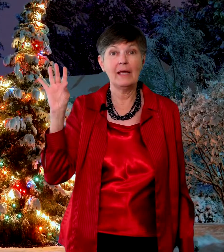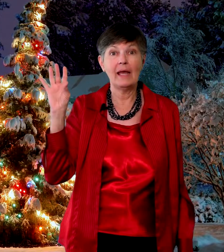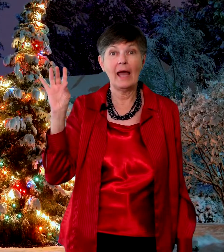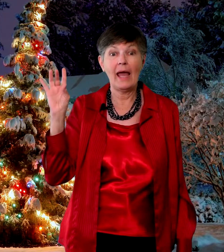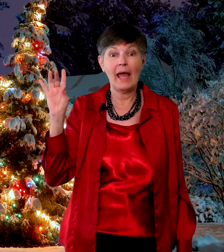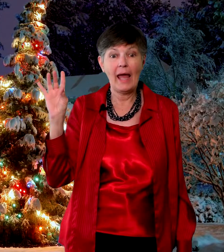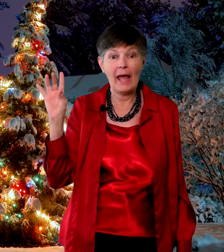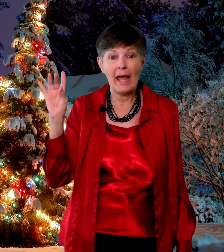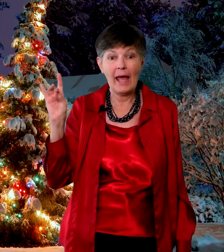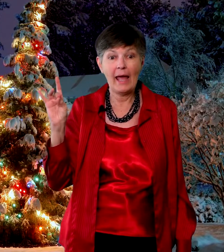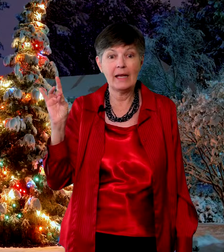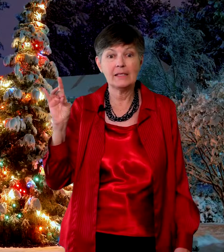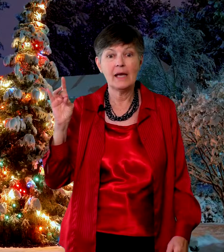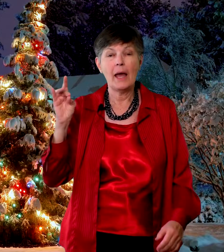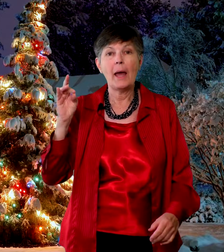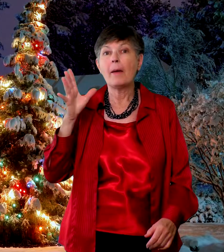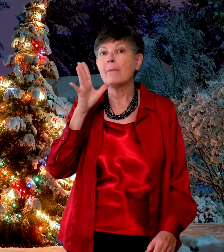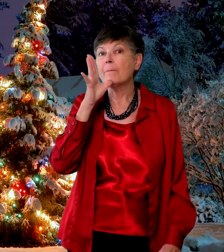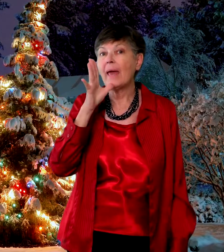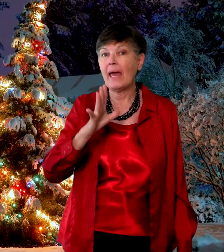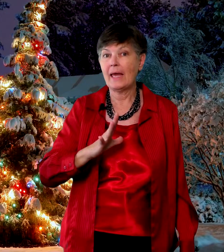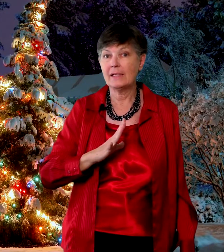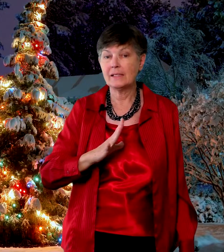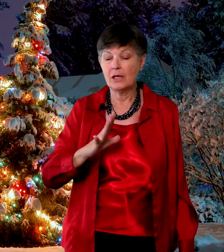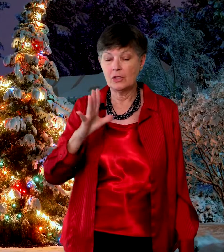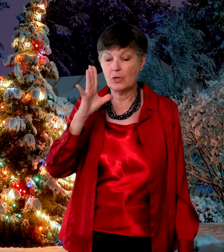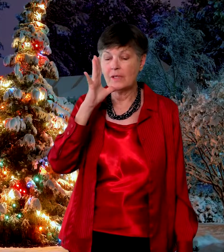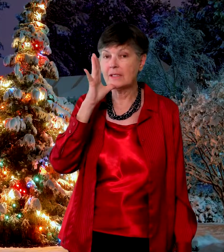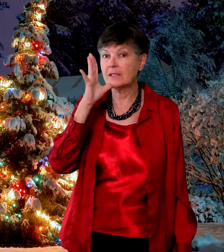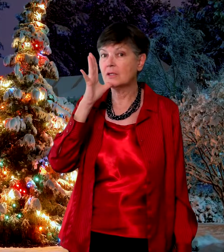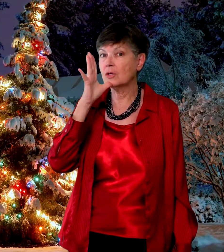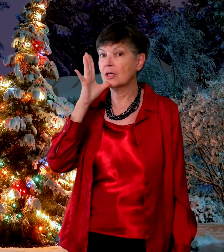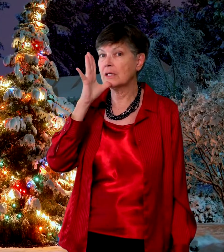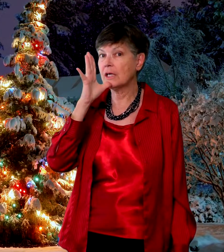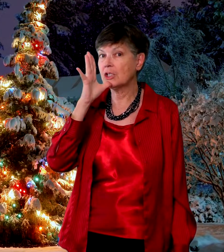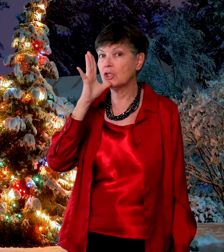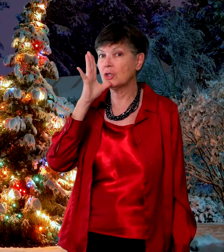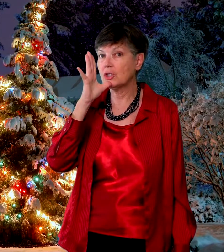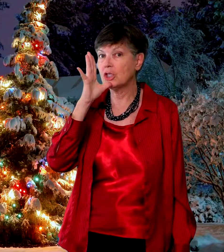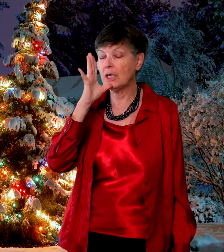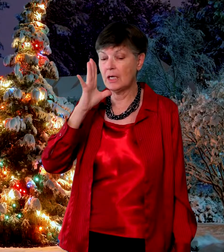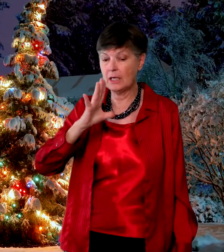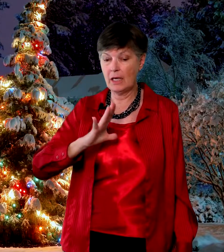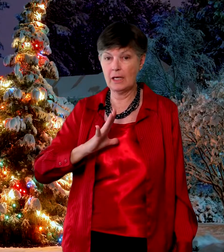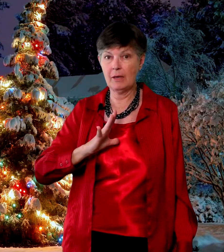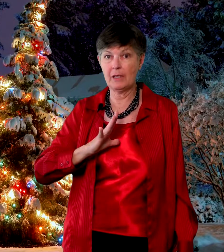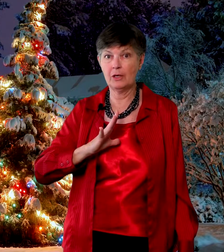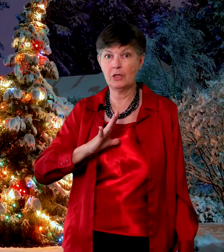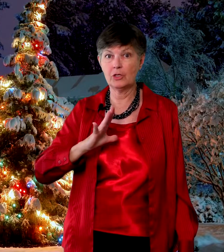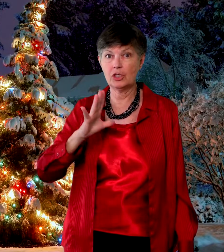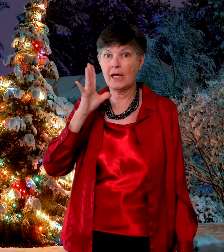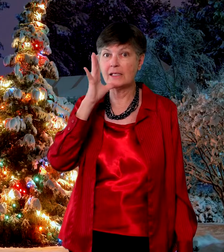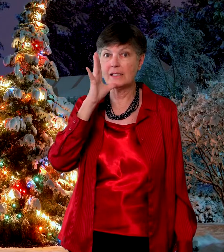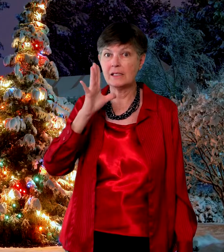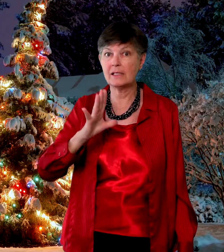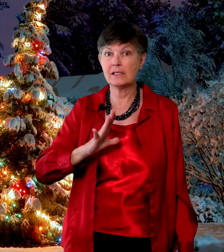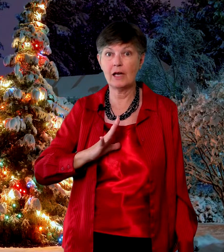be 8 maids. So this is, you're going to touch your chin and come down to your chest. This is a sign